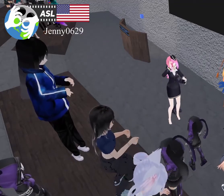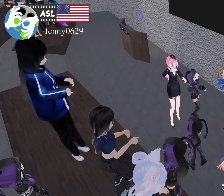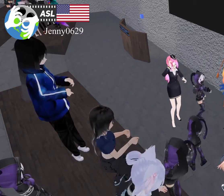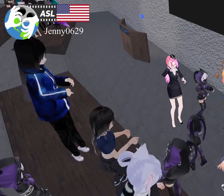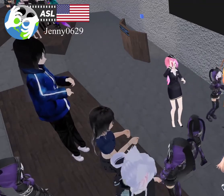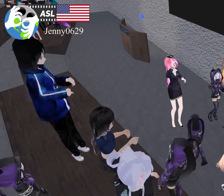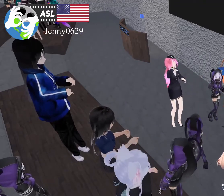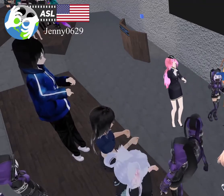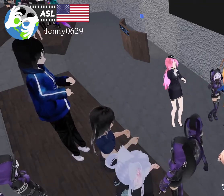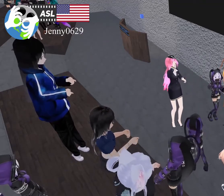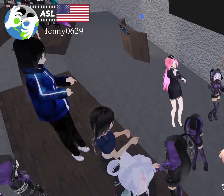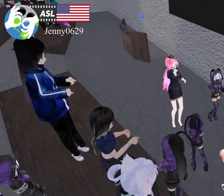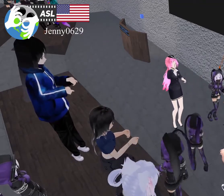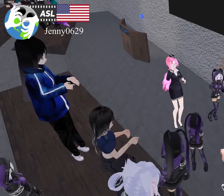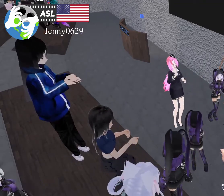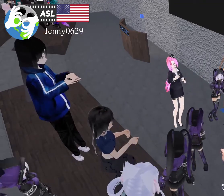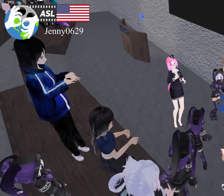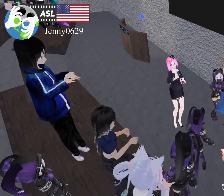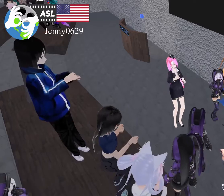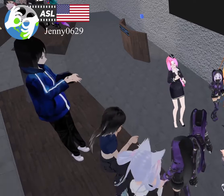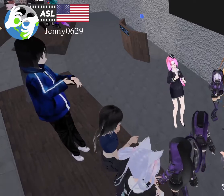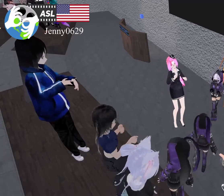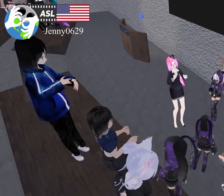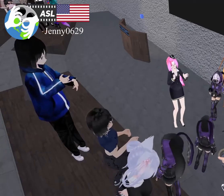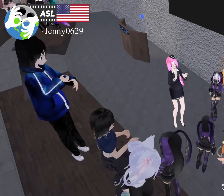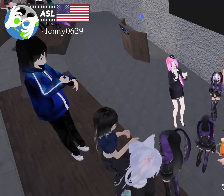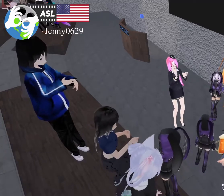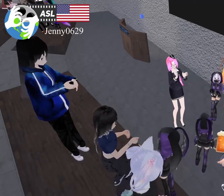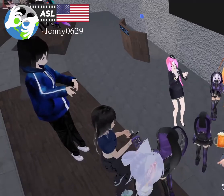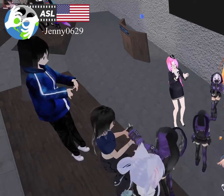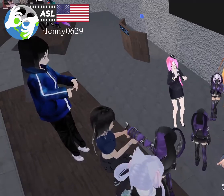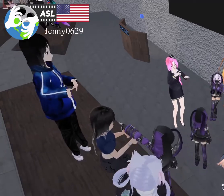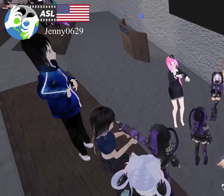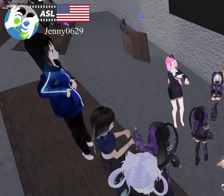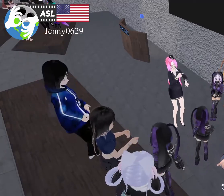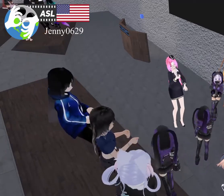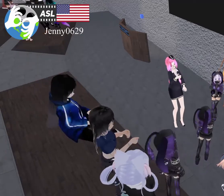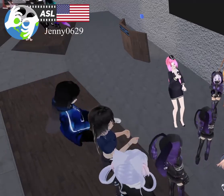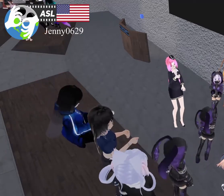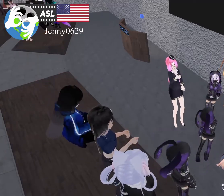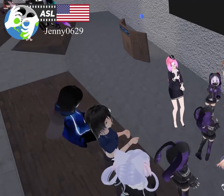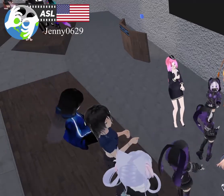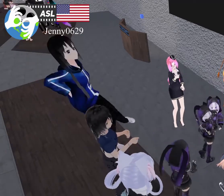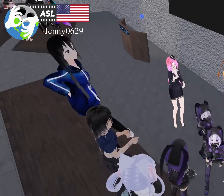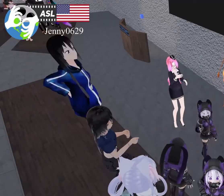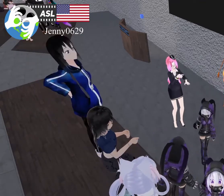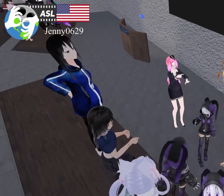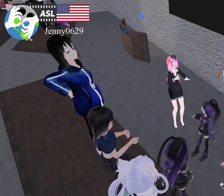want improv, man, I got you. Yeah, but I do ask that you keep it like not like super long, not like 10 minutes long. You